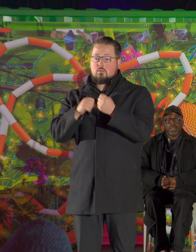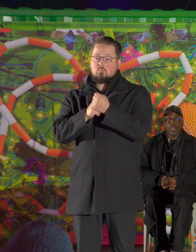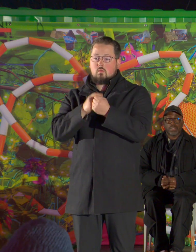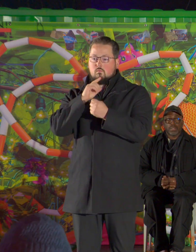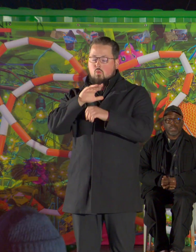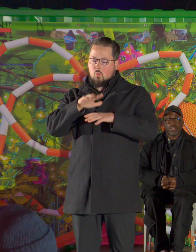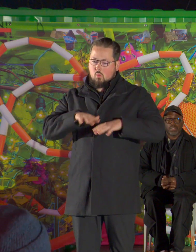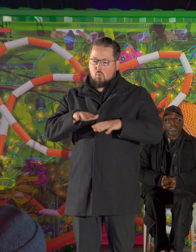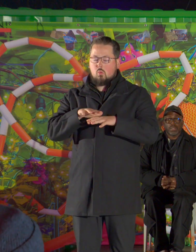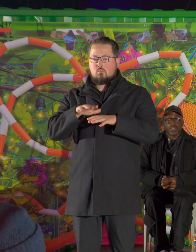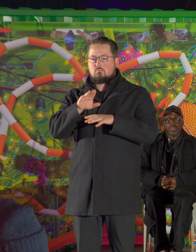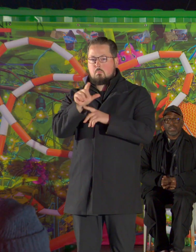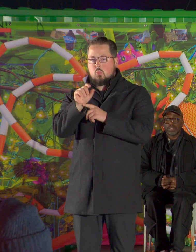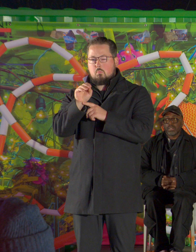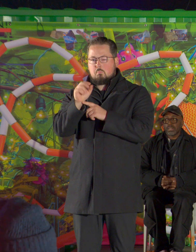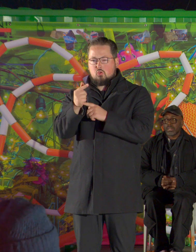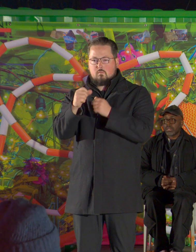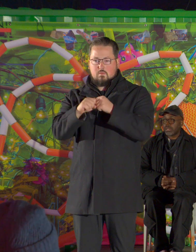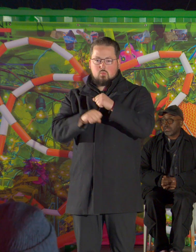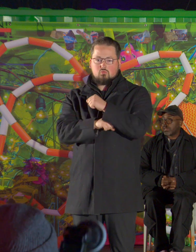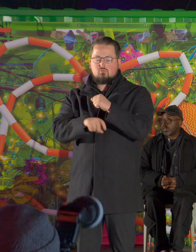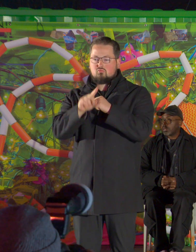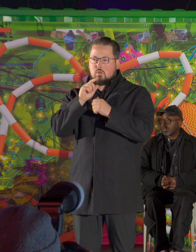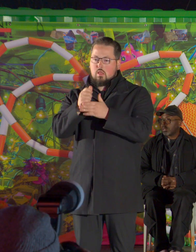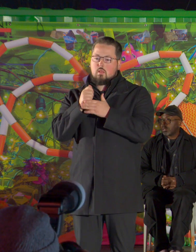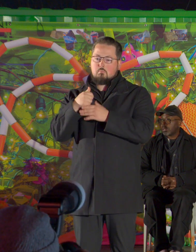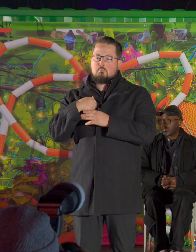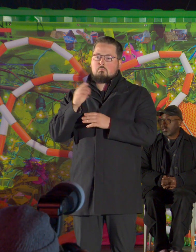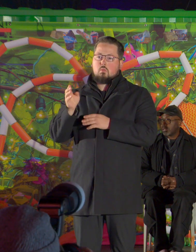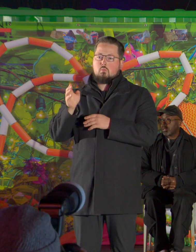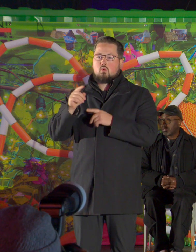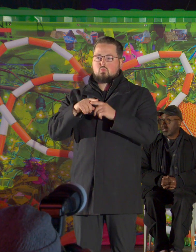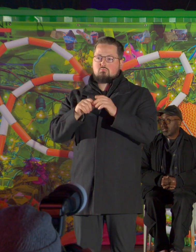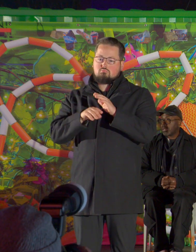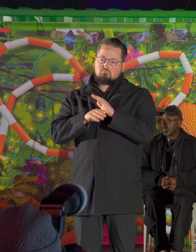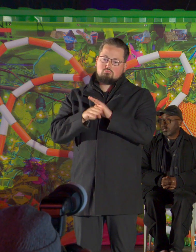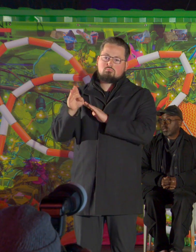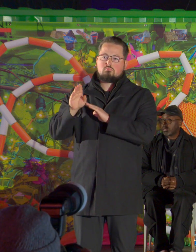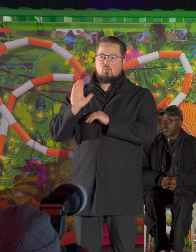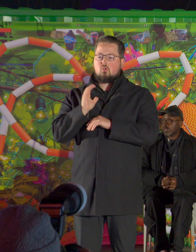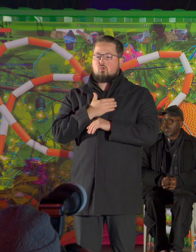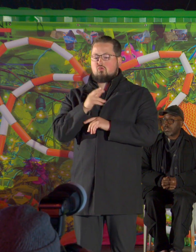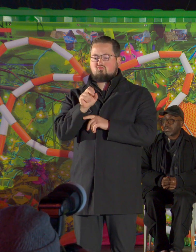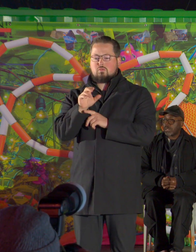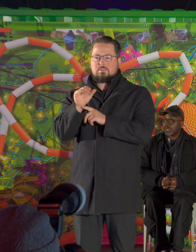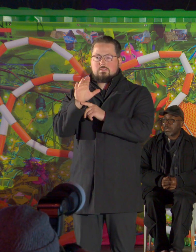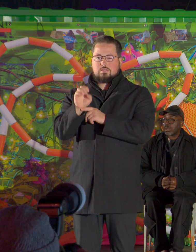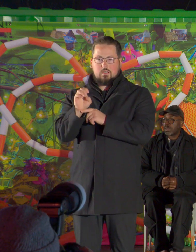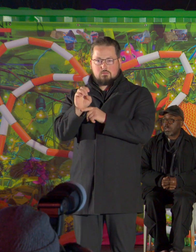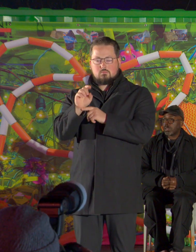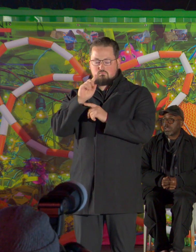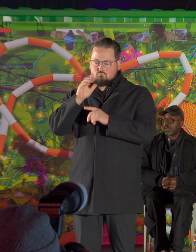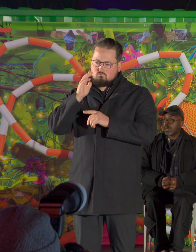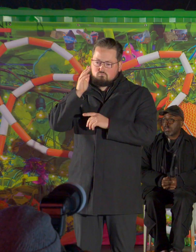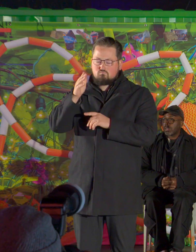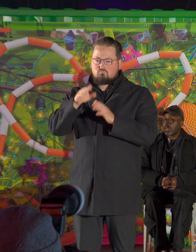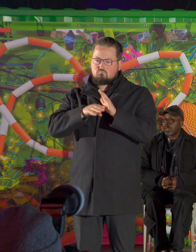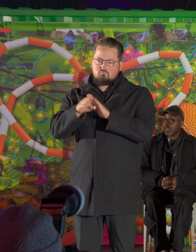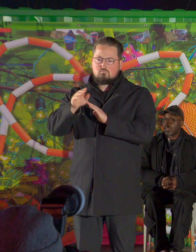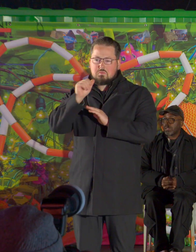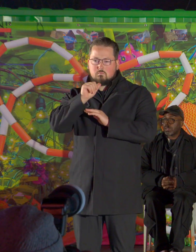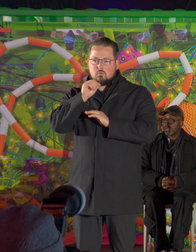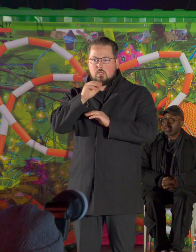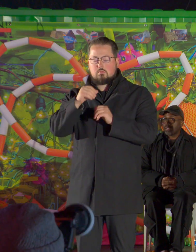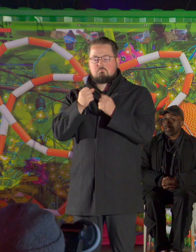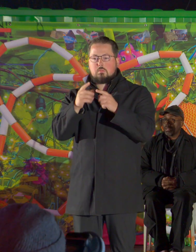entire Bloomberg Foundation is helping Baltimore to drive our Renaissance forward every single day in so many